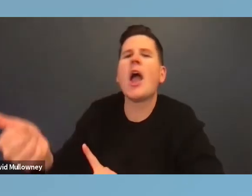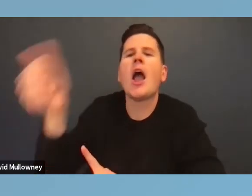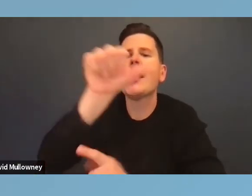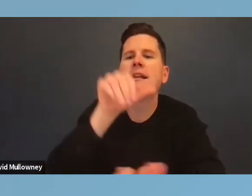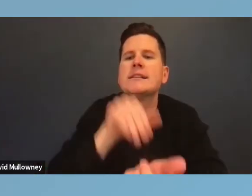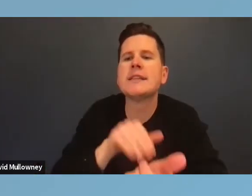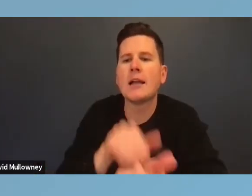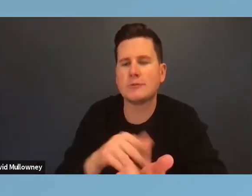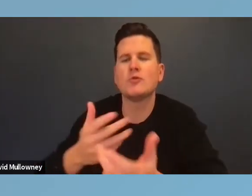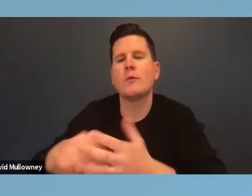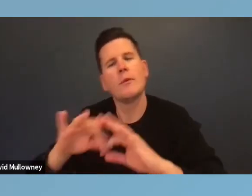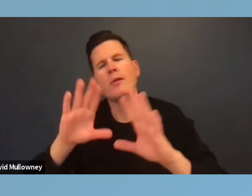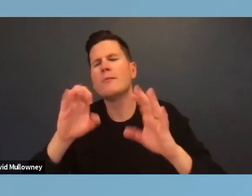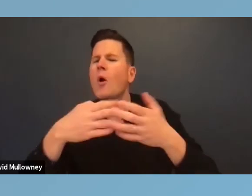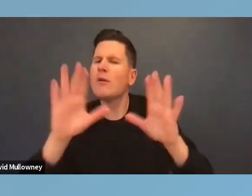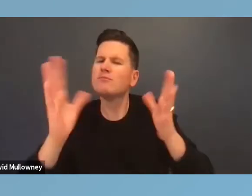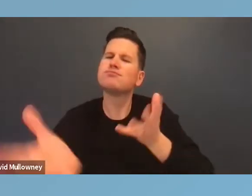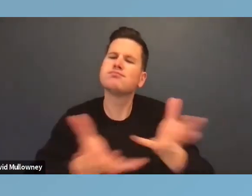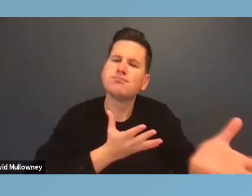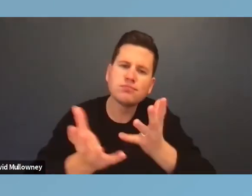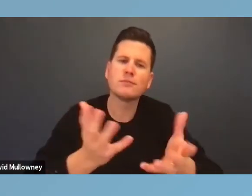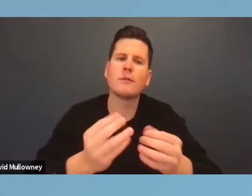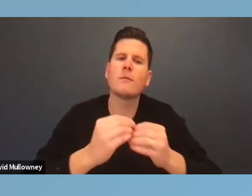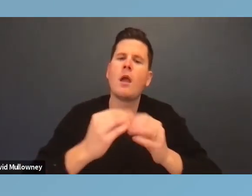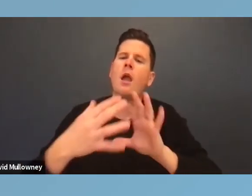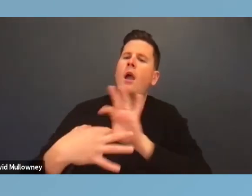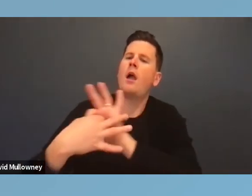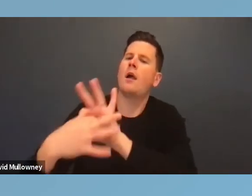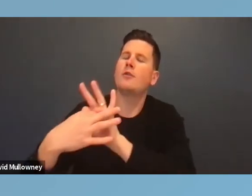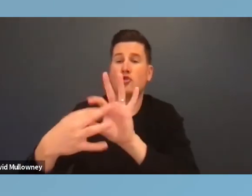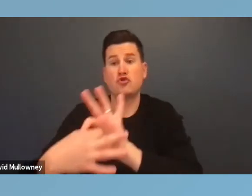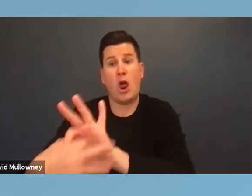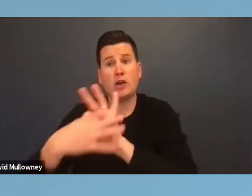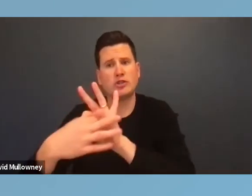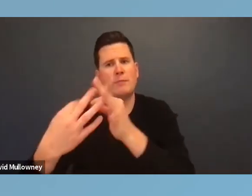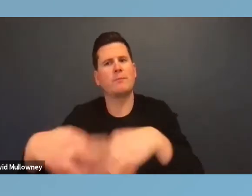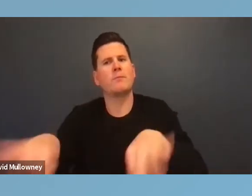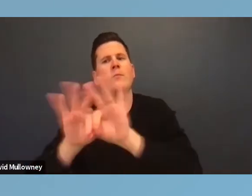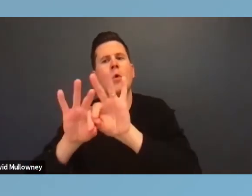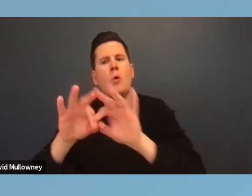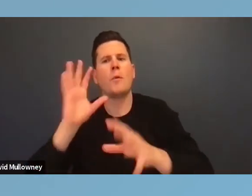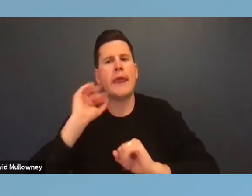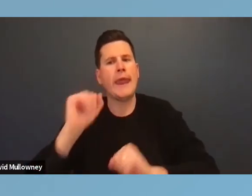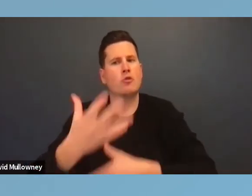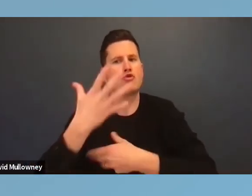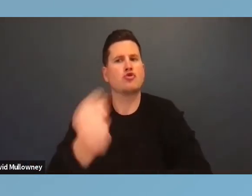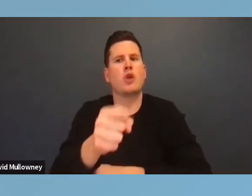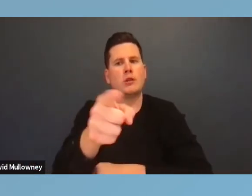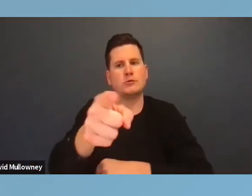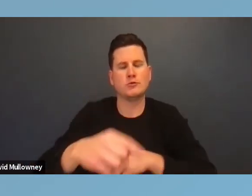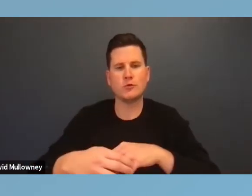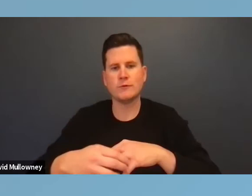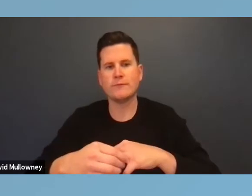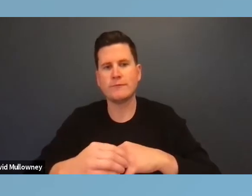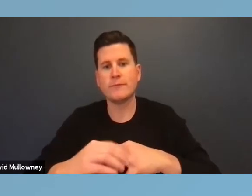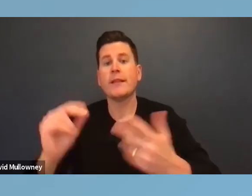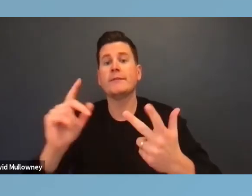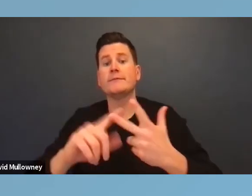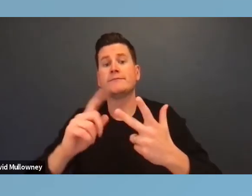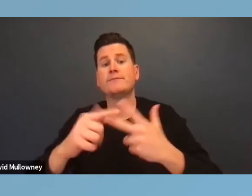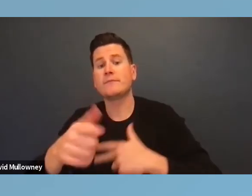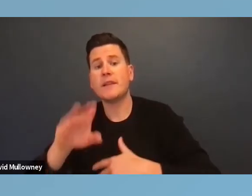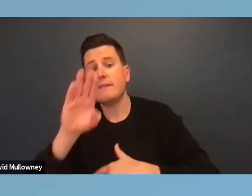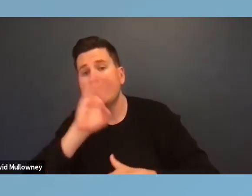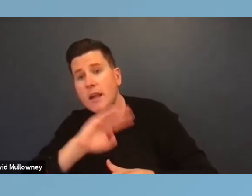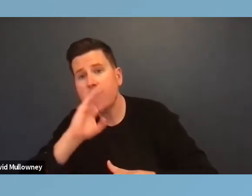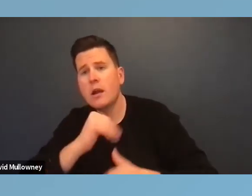connection with the doctor. And so we will try to find another doctor who will connect more with us and establish a relationship of trust.